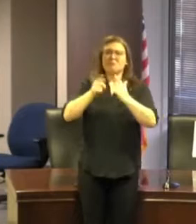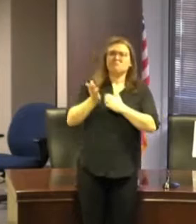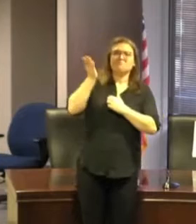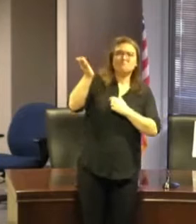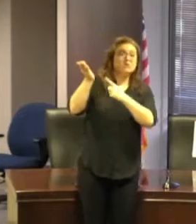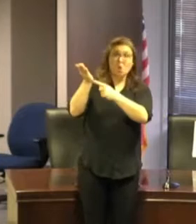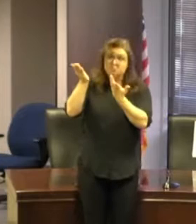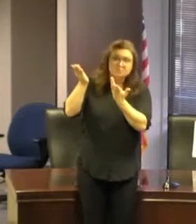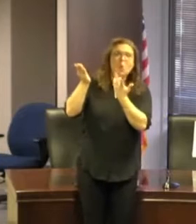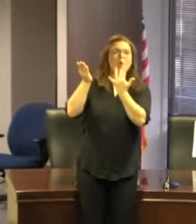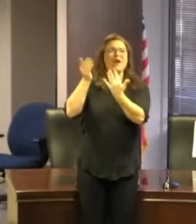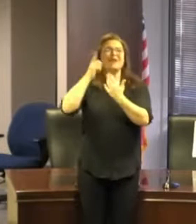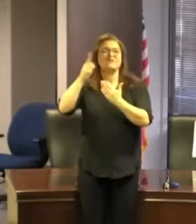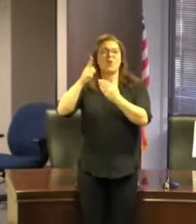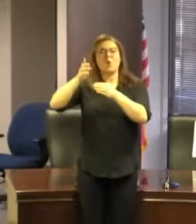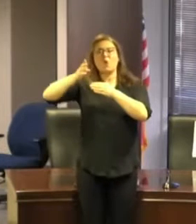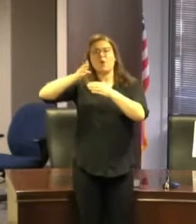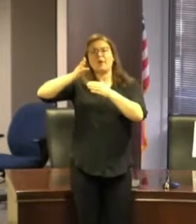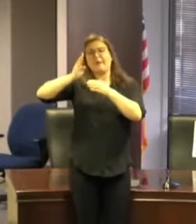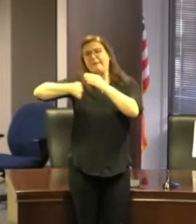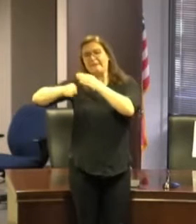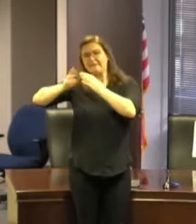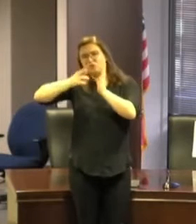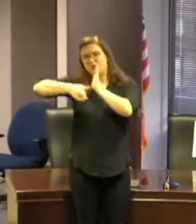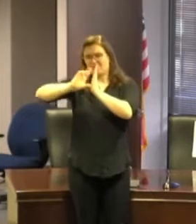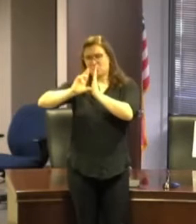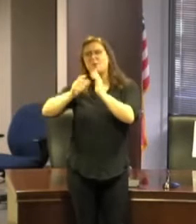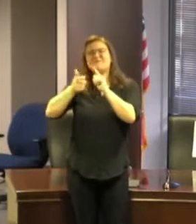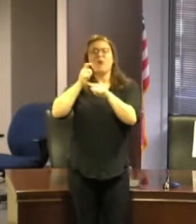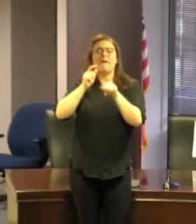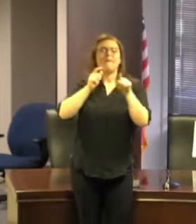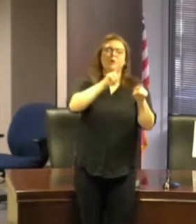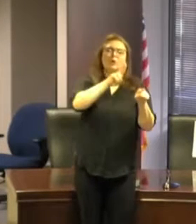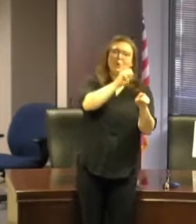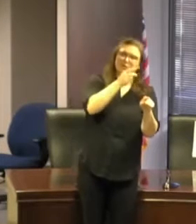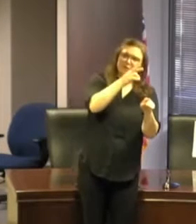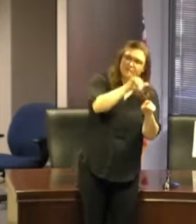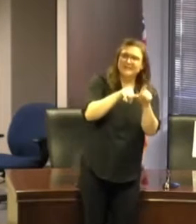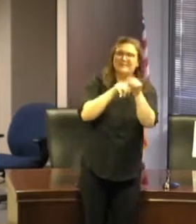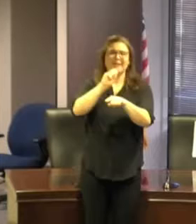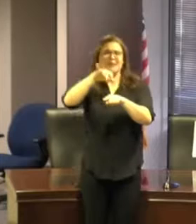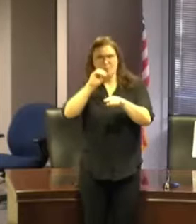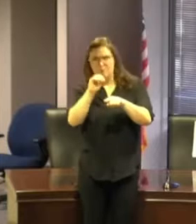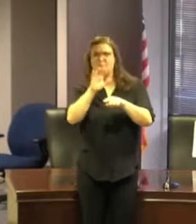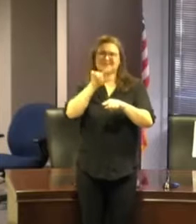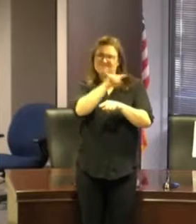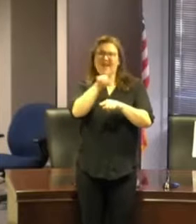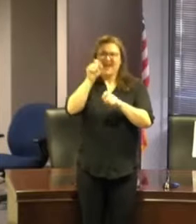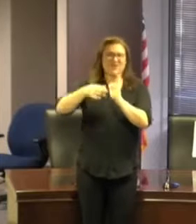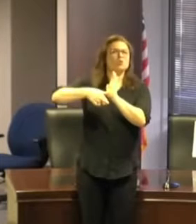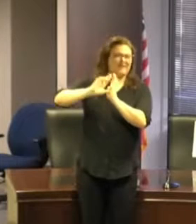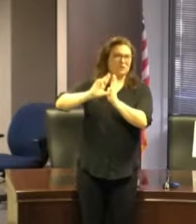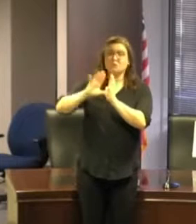completeness review with SSIO and the U.S. Treasury. We are hoping to gain that approval of completeness very